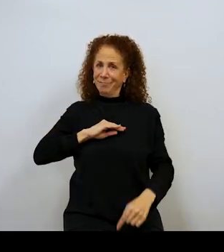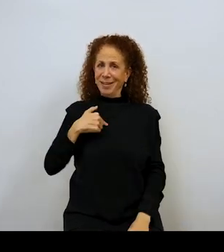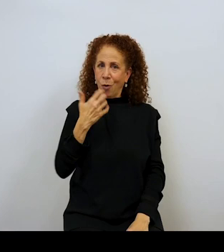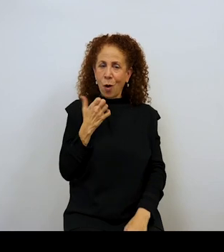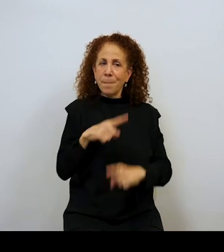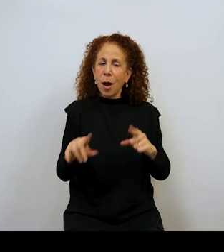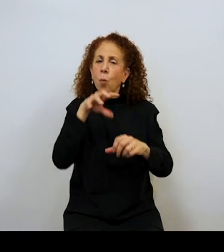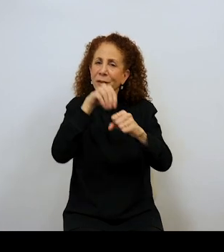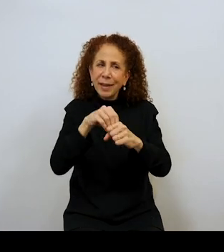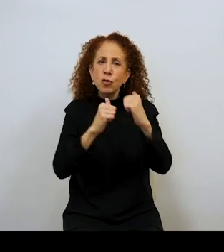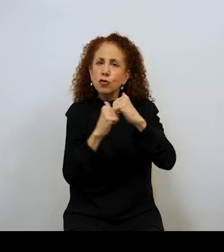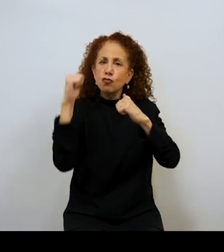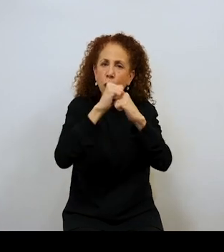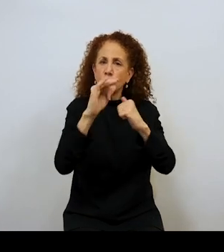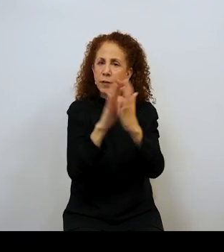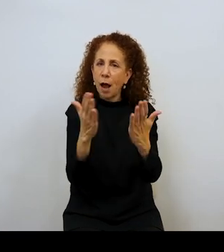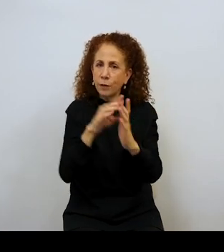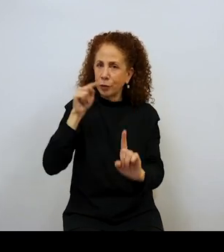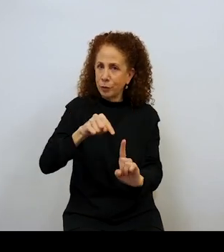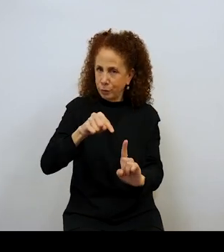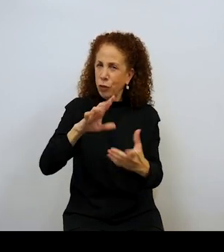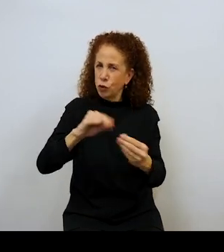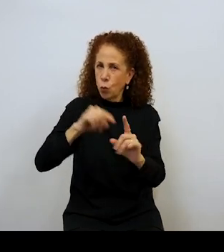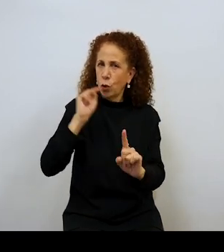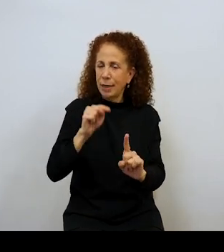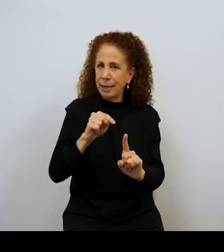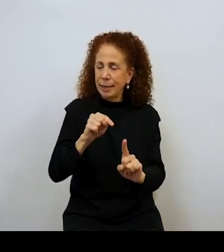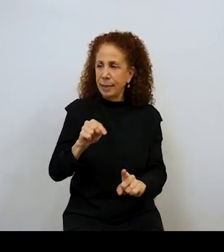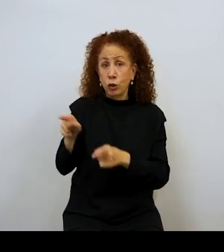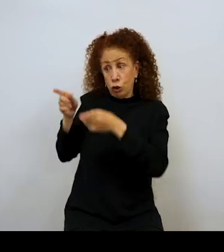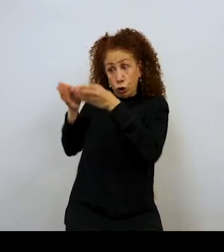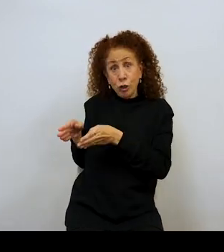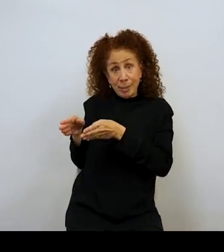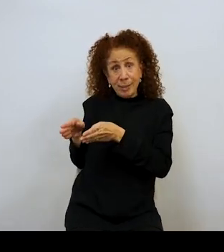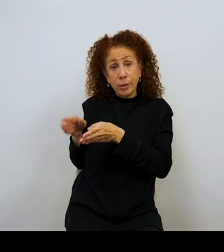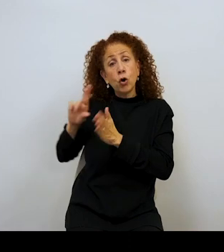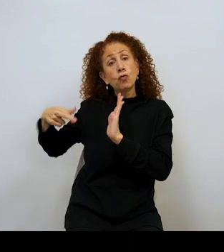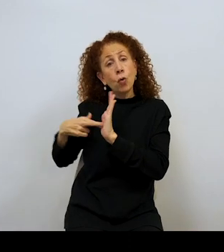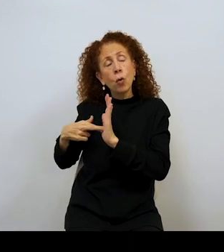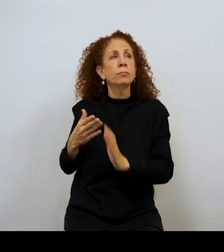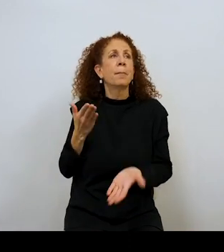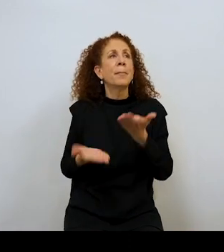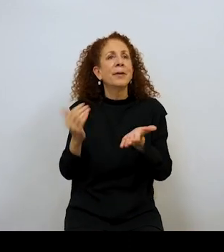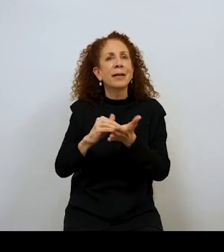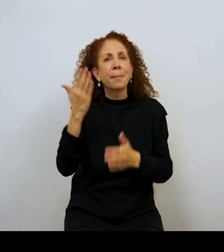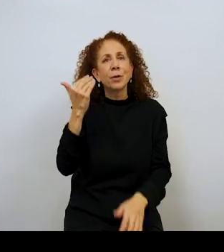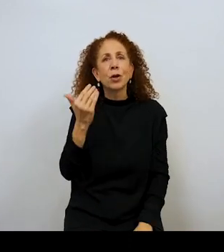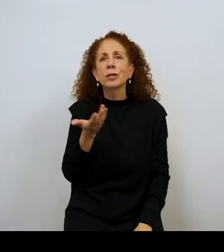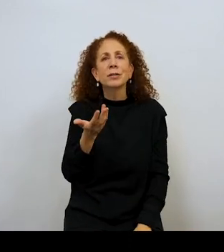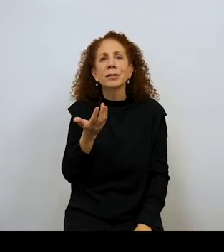but within the structure of a novel, she played the role she did. And again, maybe it was because I was